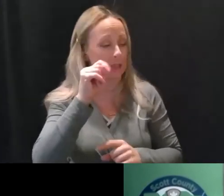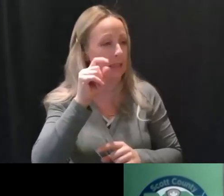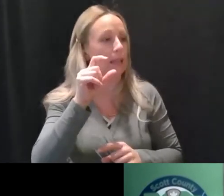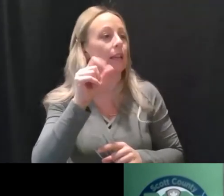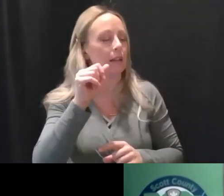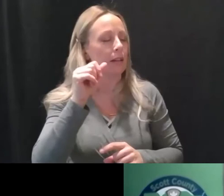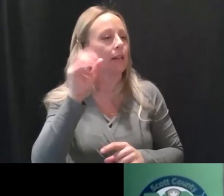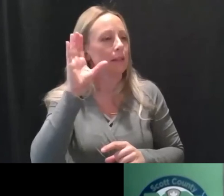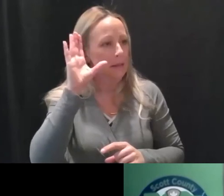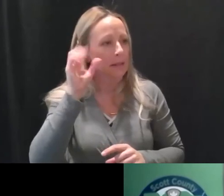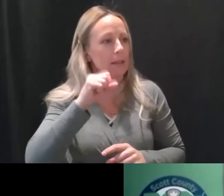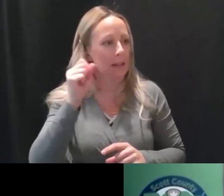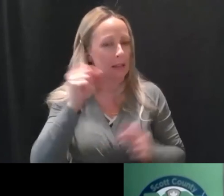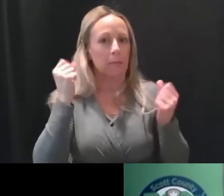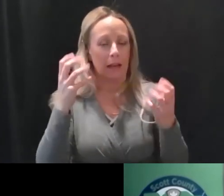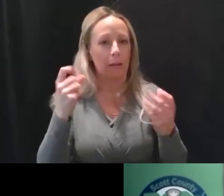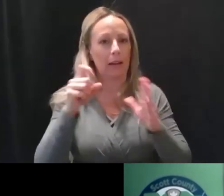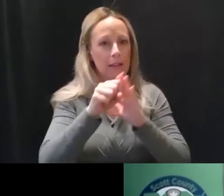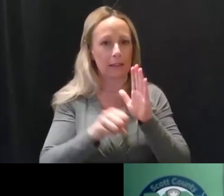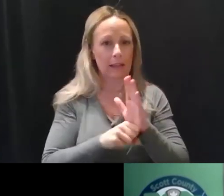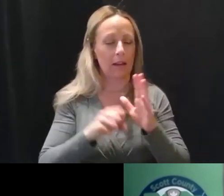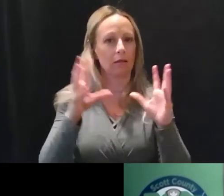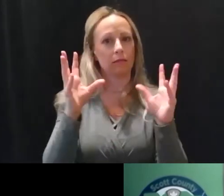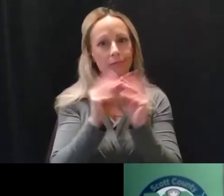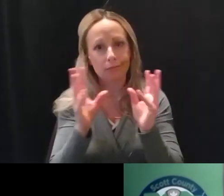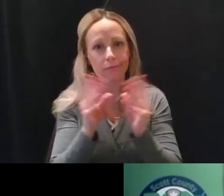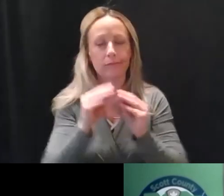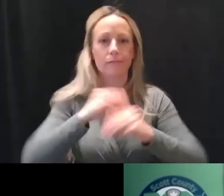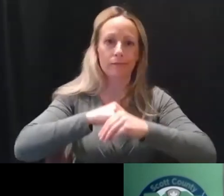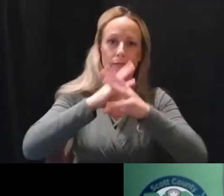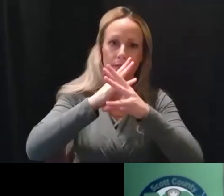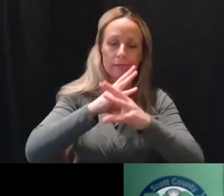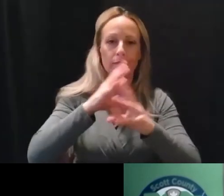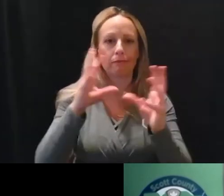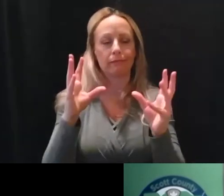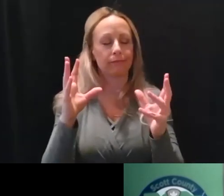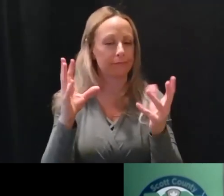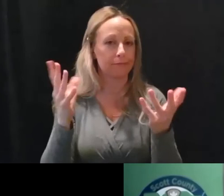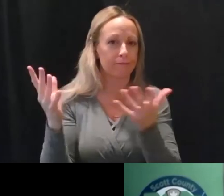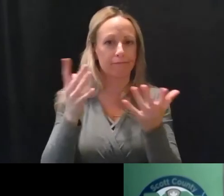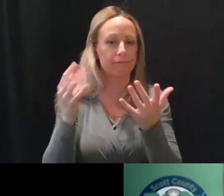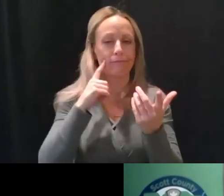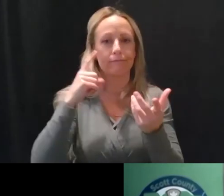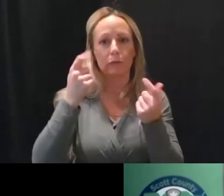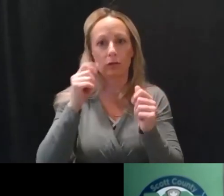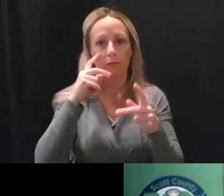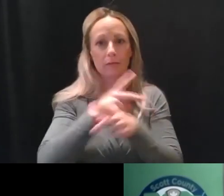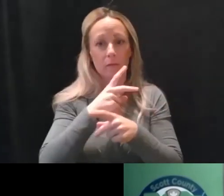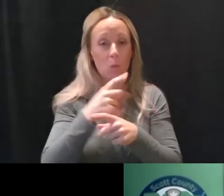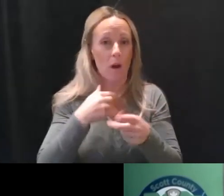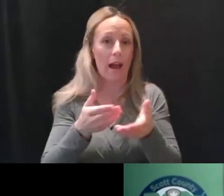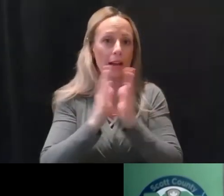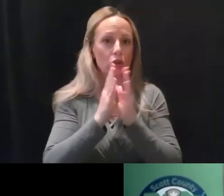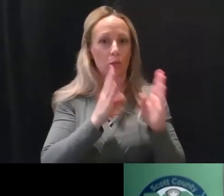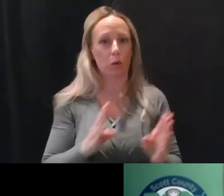state calls, webinars, Zoom meetings, all of those sorts of things. And we are asked to prepare for a